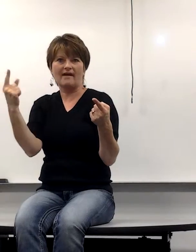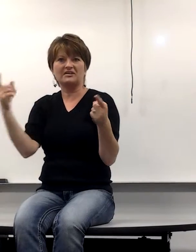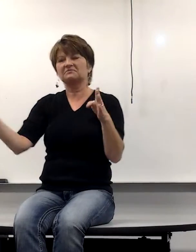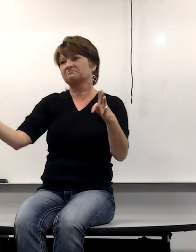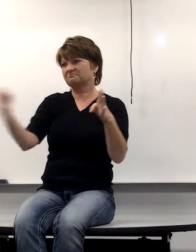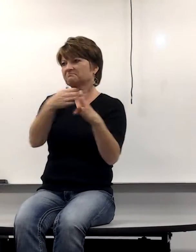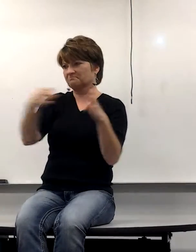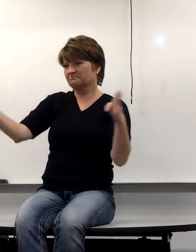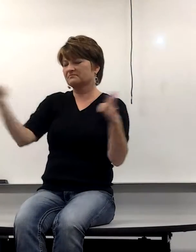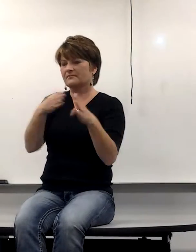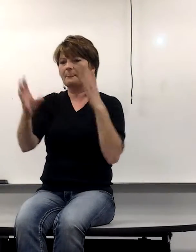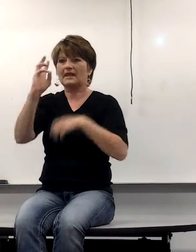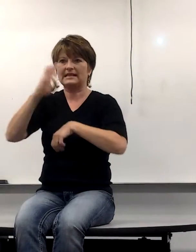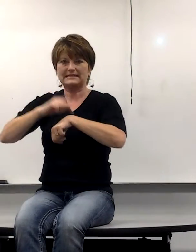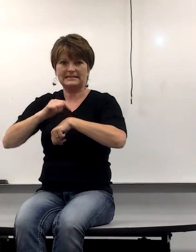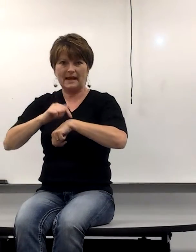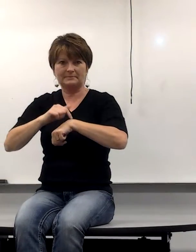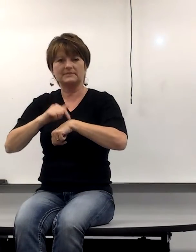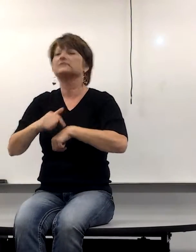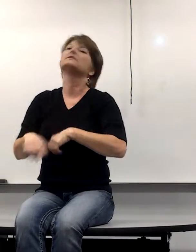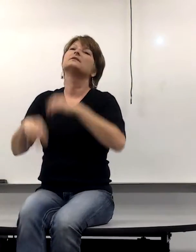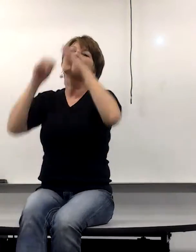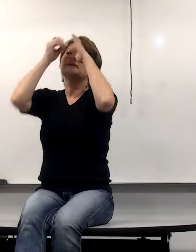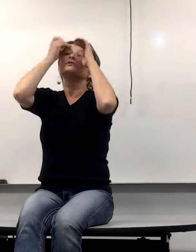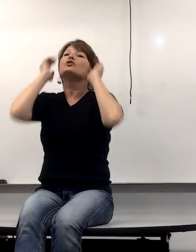So around September 11, 2011,